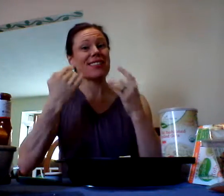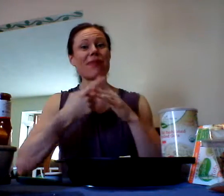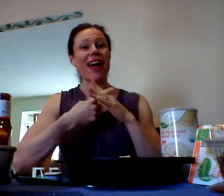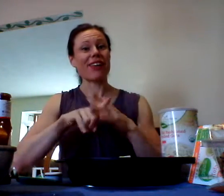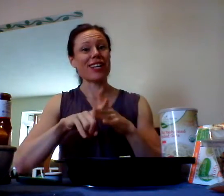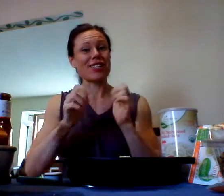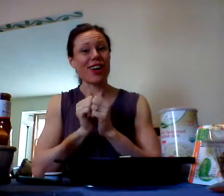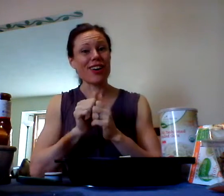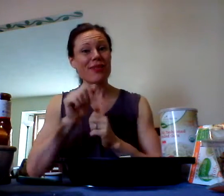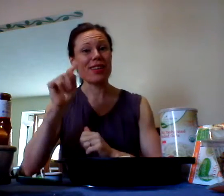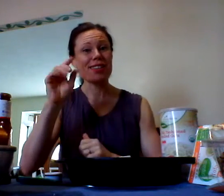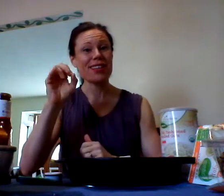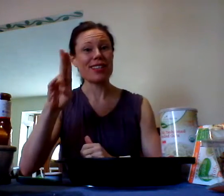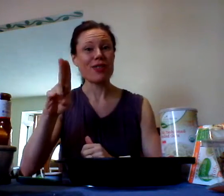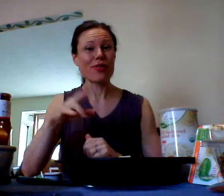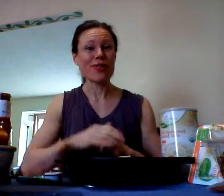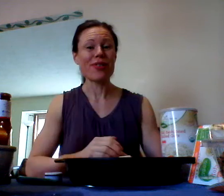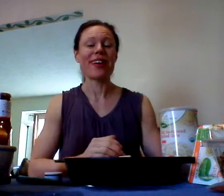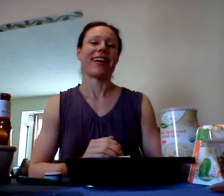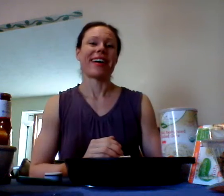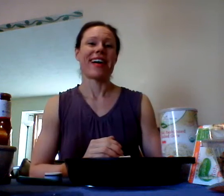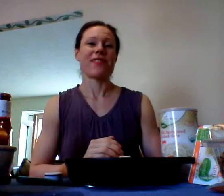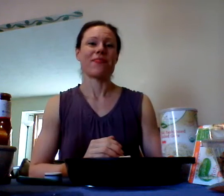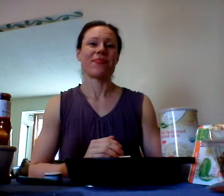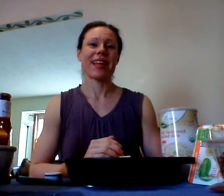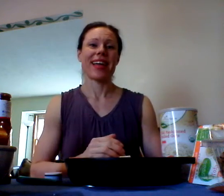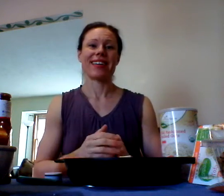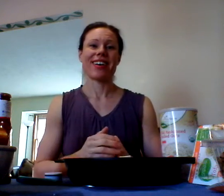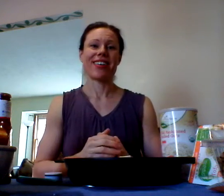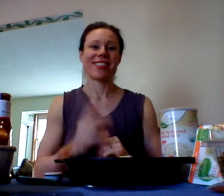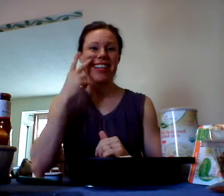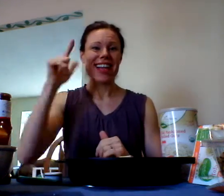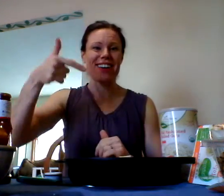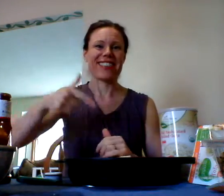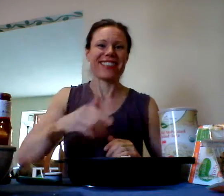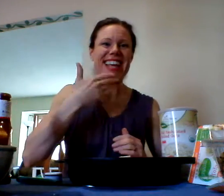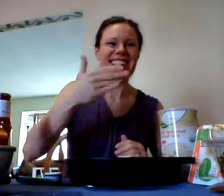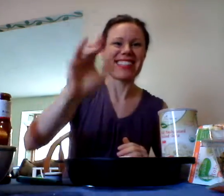about how to get started with tofu, and I'll see you later. Thanks.